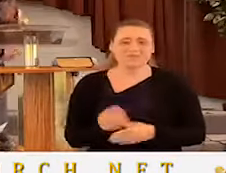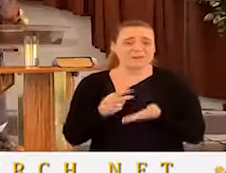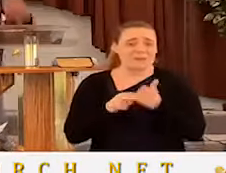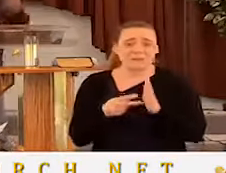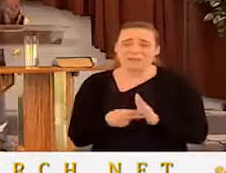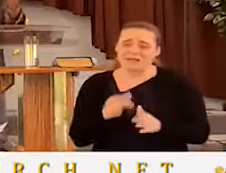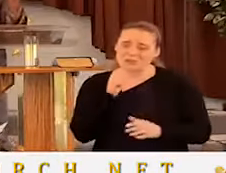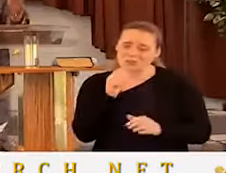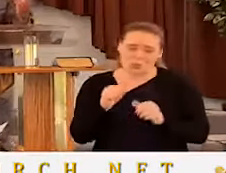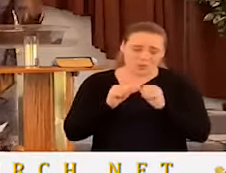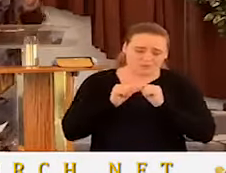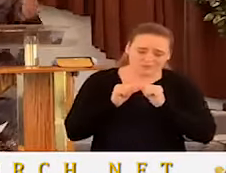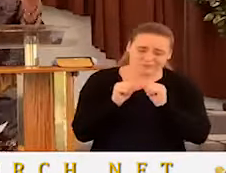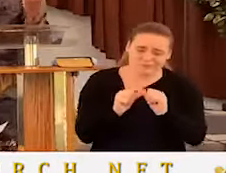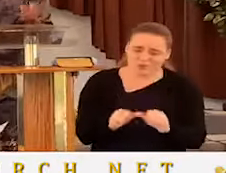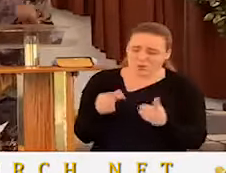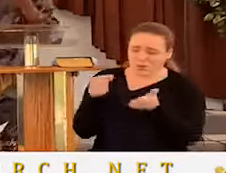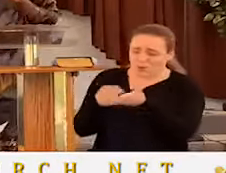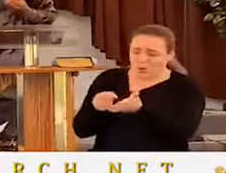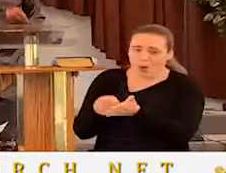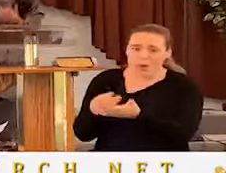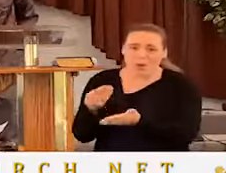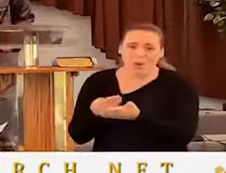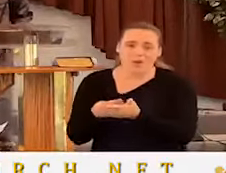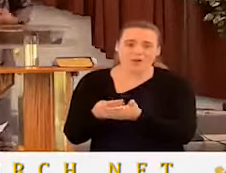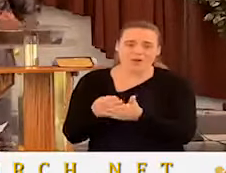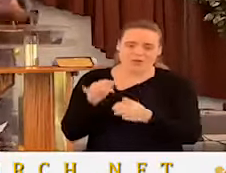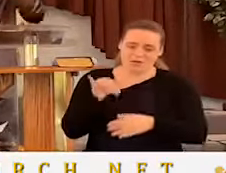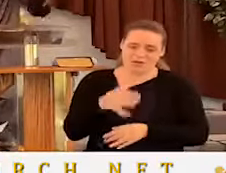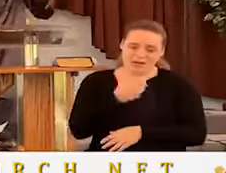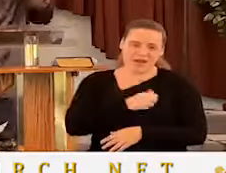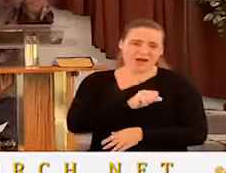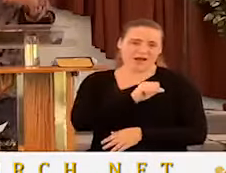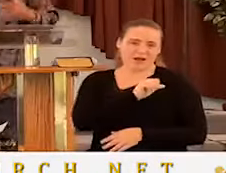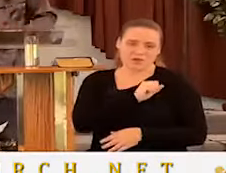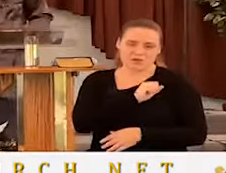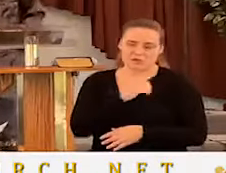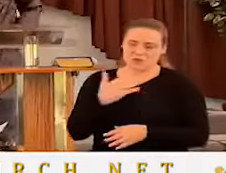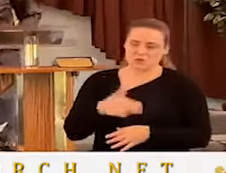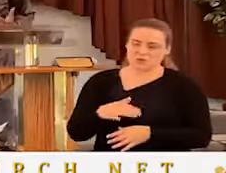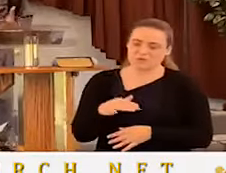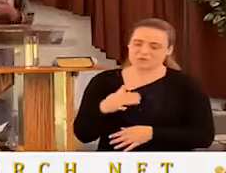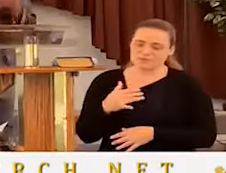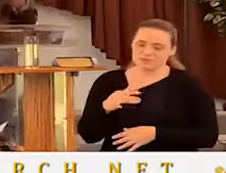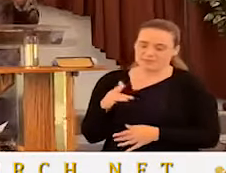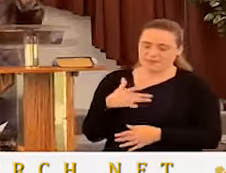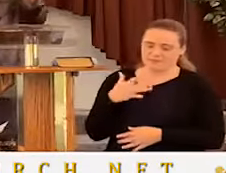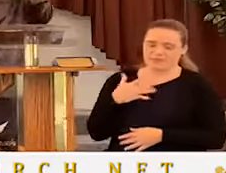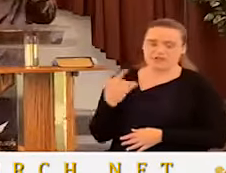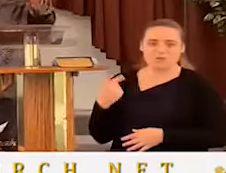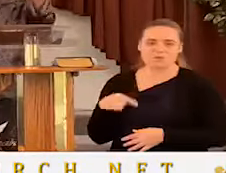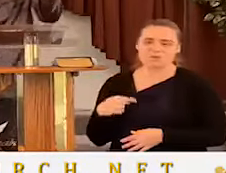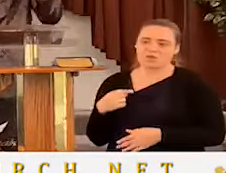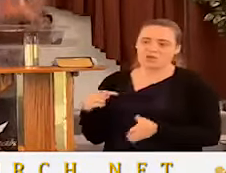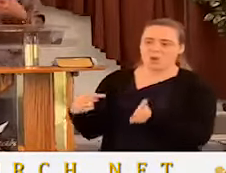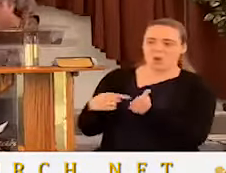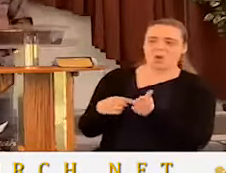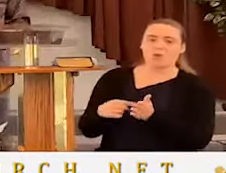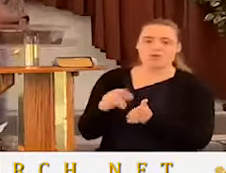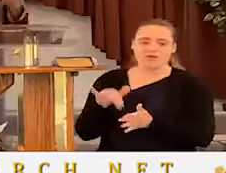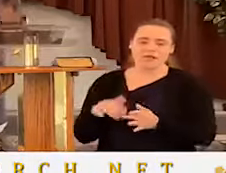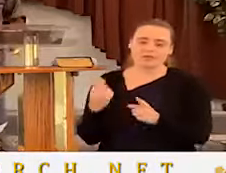continue owing constantly in attitude of contentment with indebtedness or thinking this is a